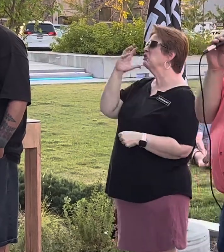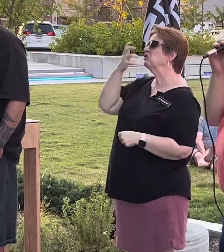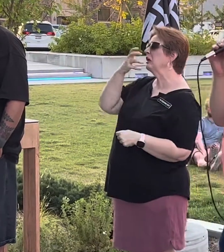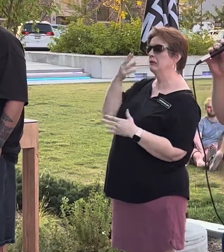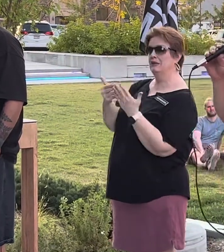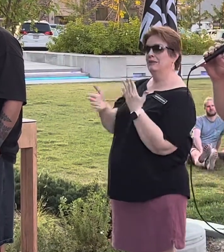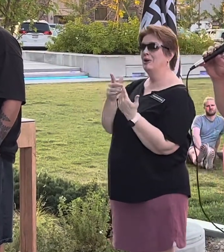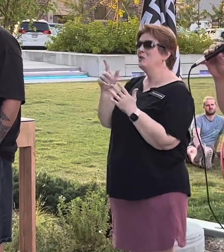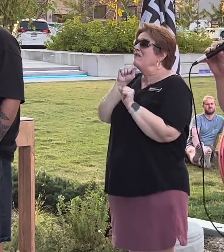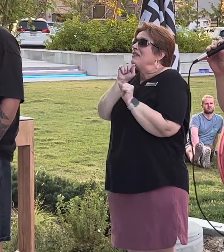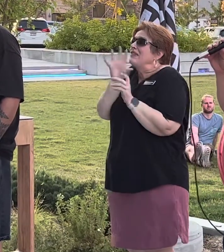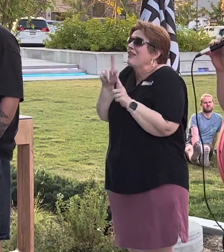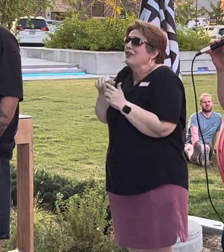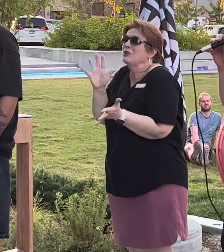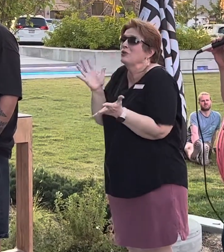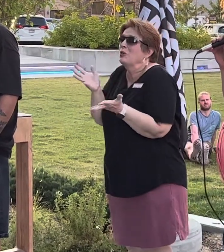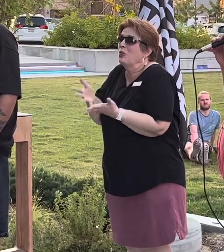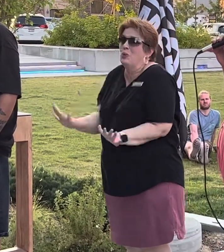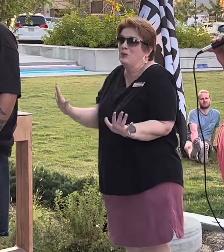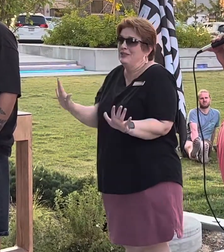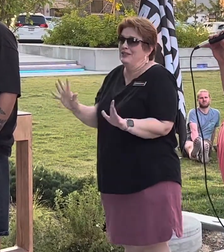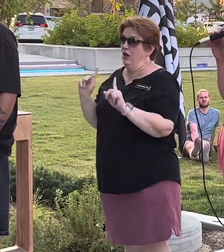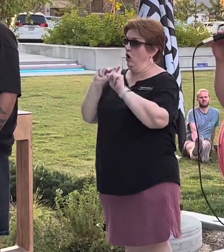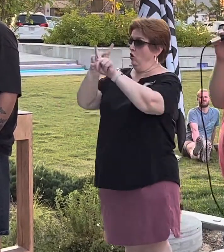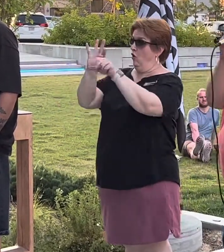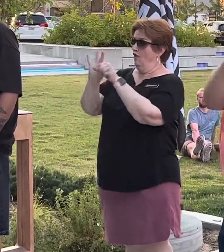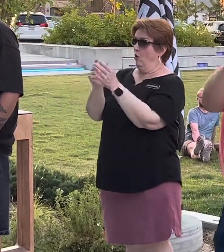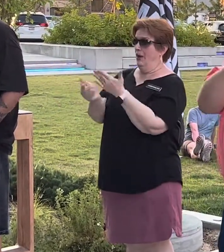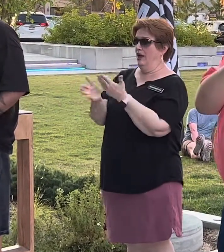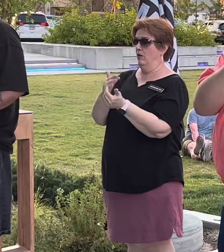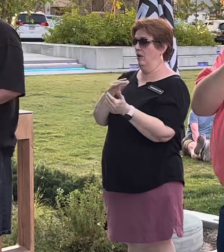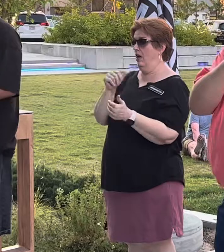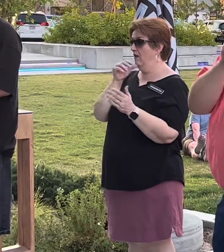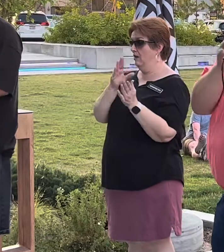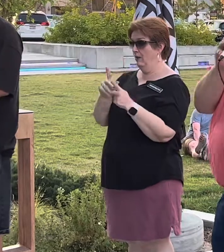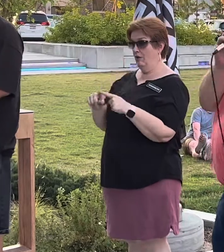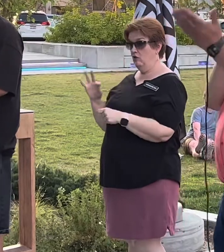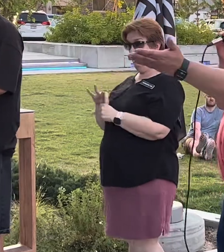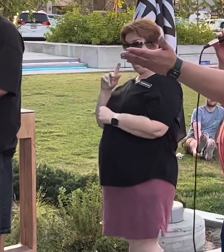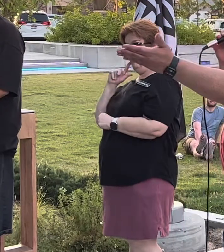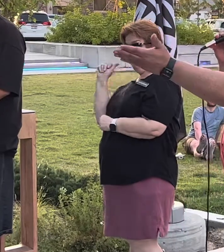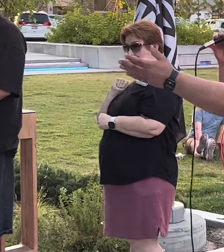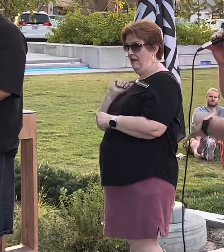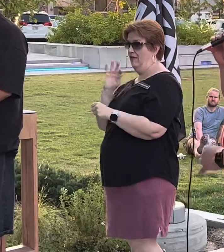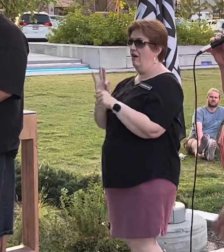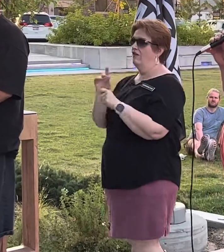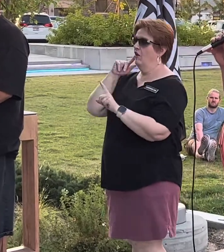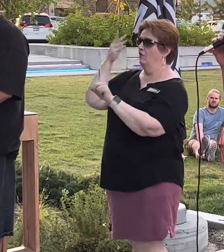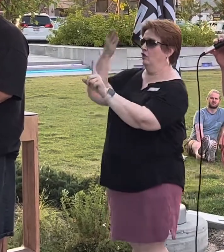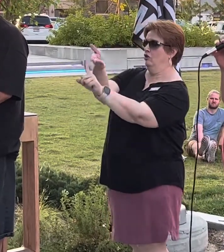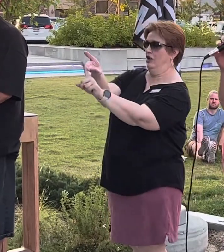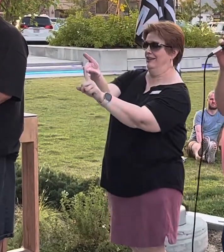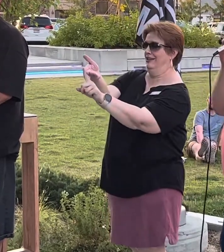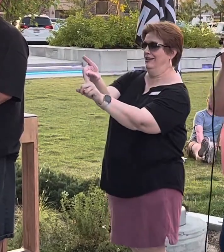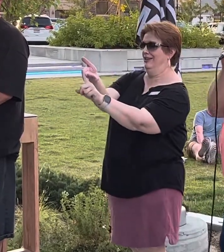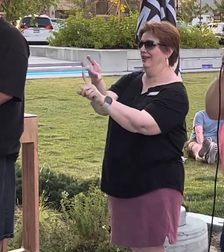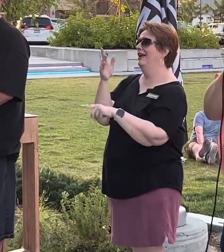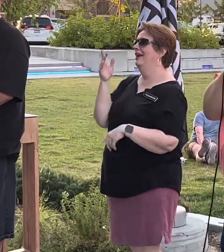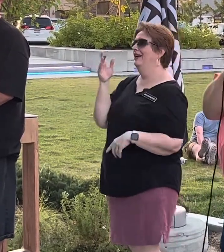to lose. And go vote anyway, because if you're not going to vote for yourself, vote for Jocelyn. If you're not going to